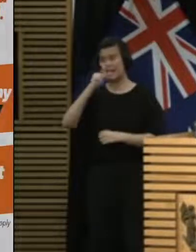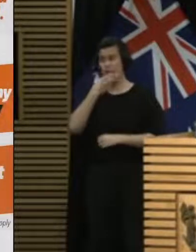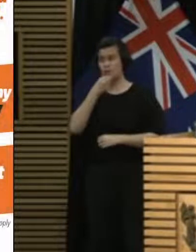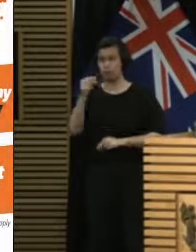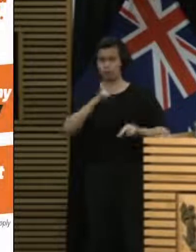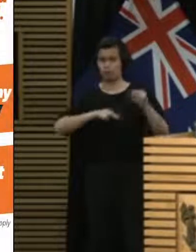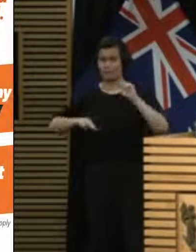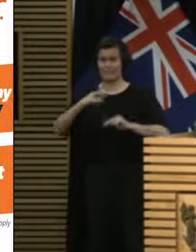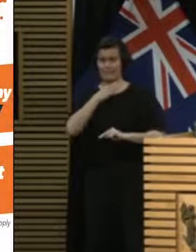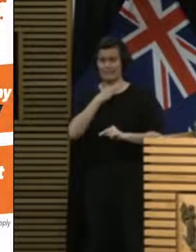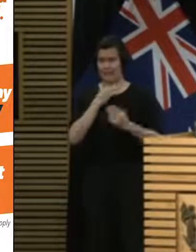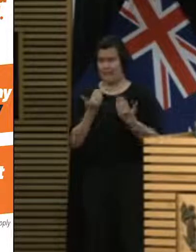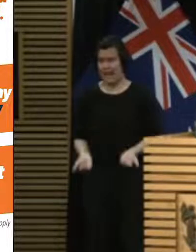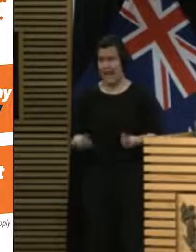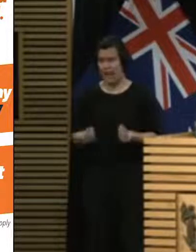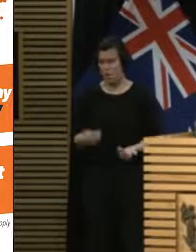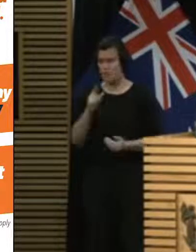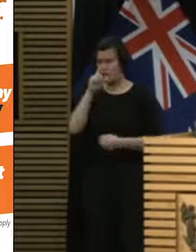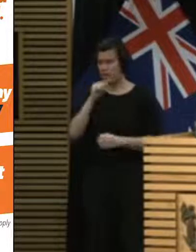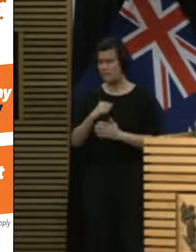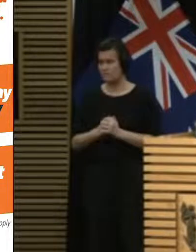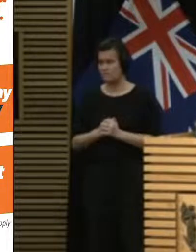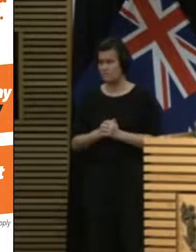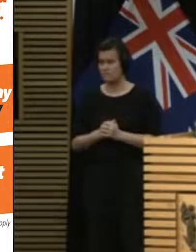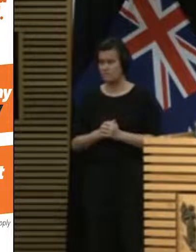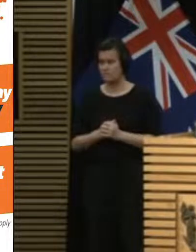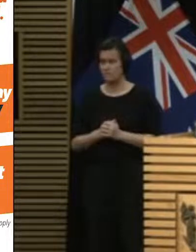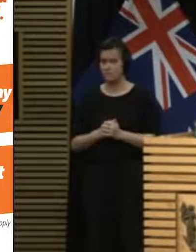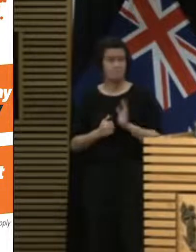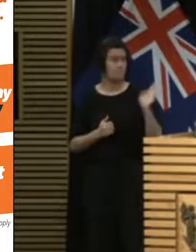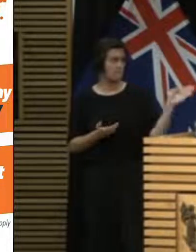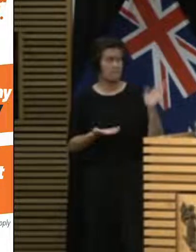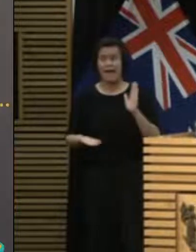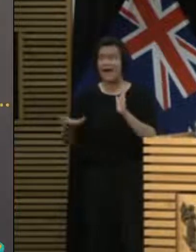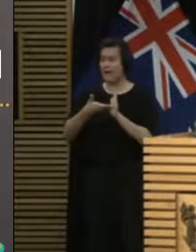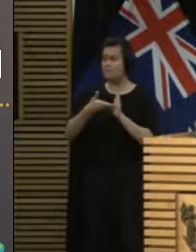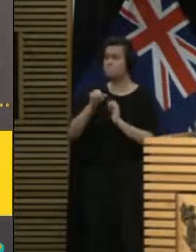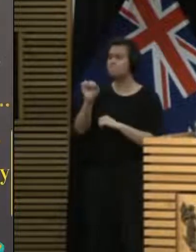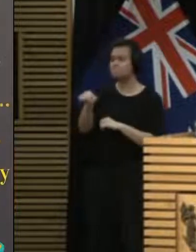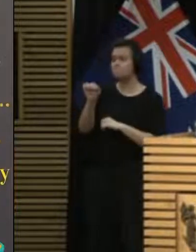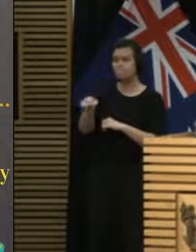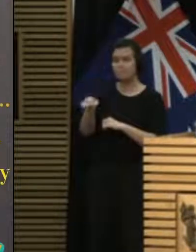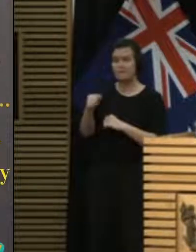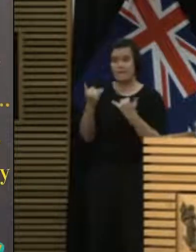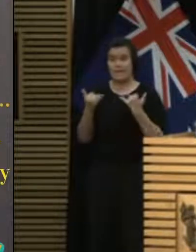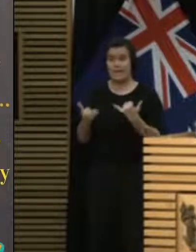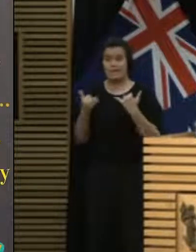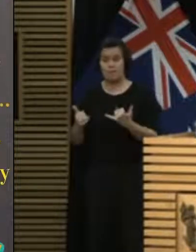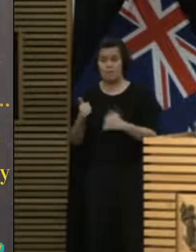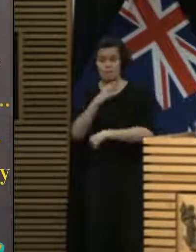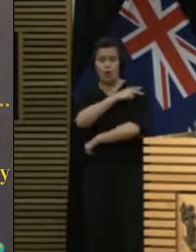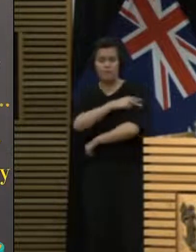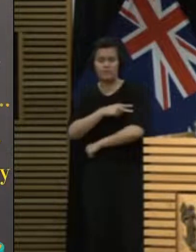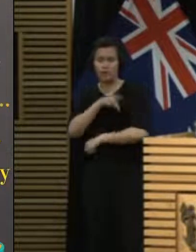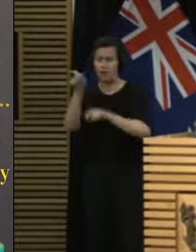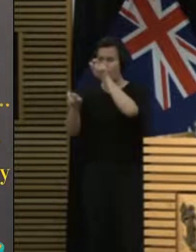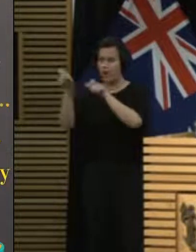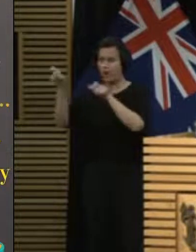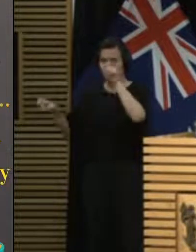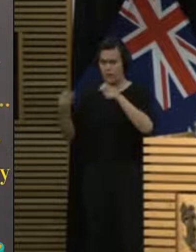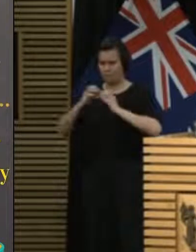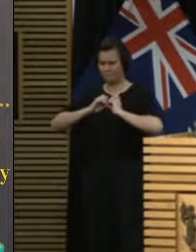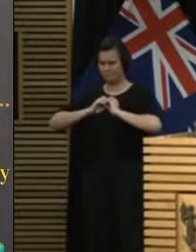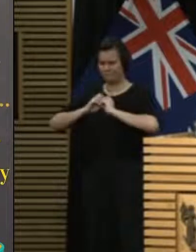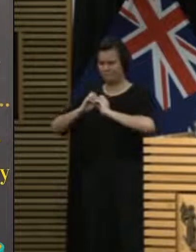ability already exists. That's right, and that's absolutely right. Officials are working as fast as they can to